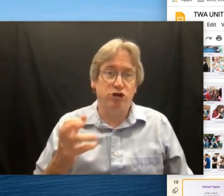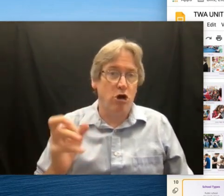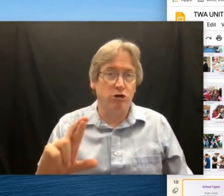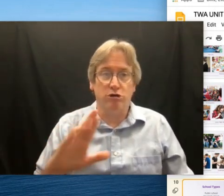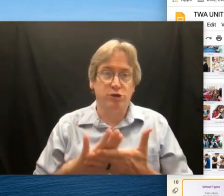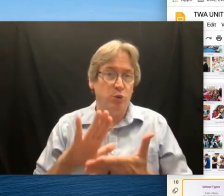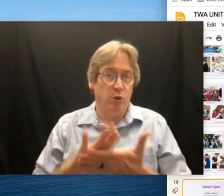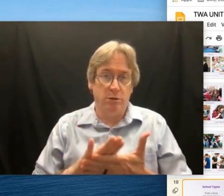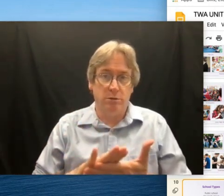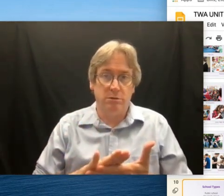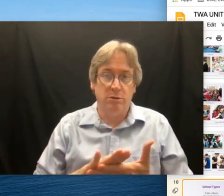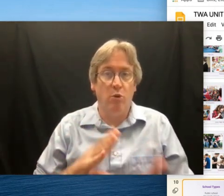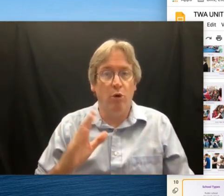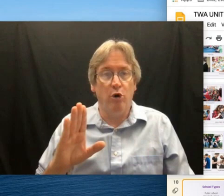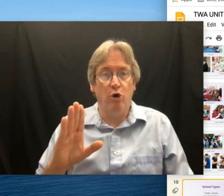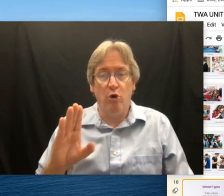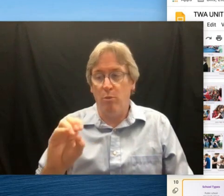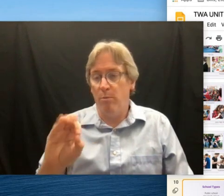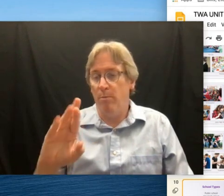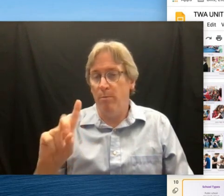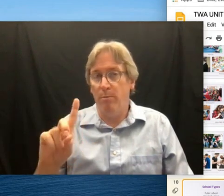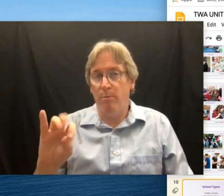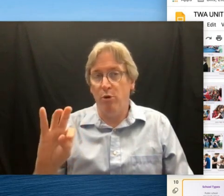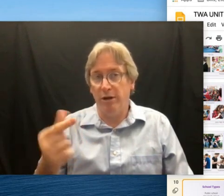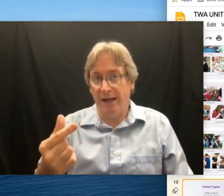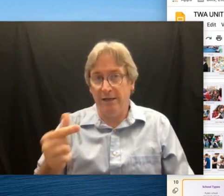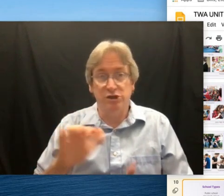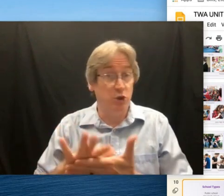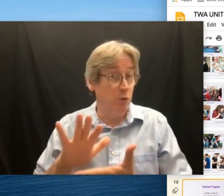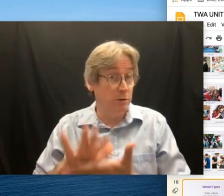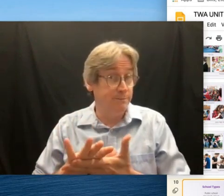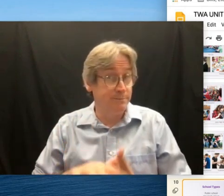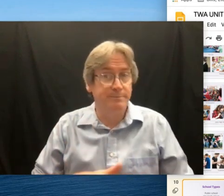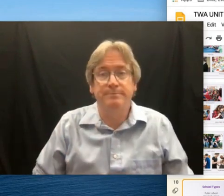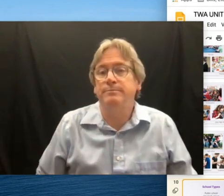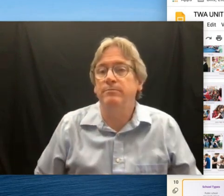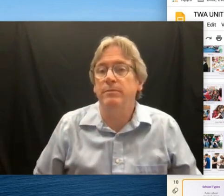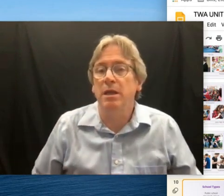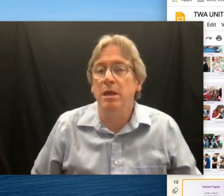So charter school or boarding school.